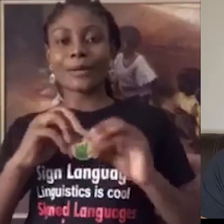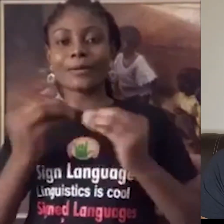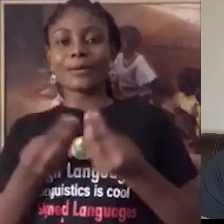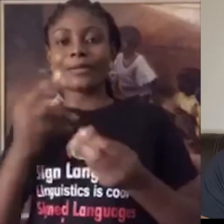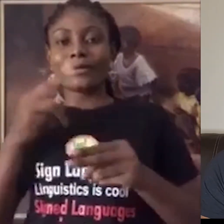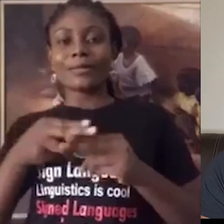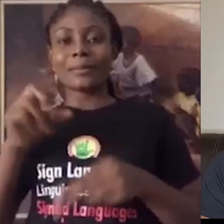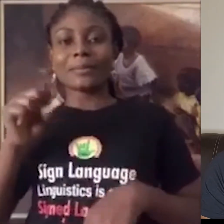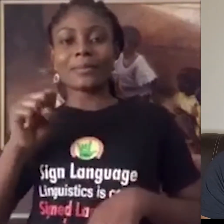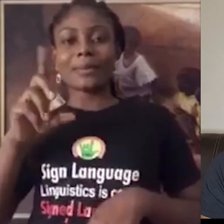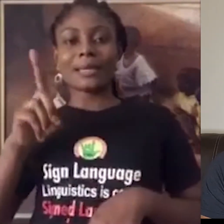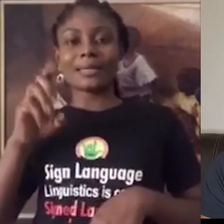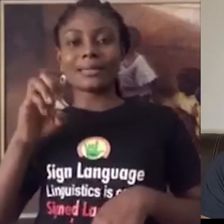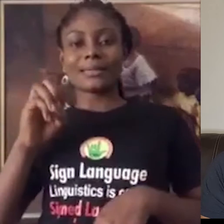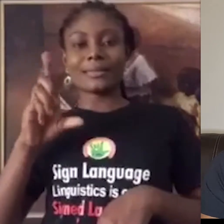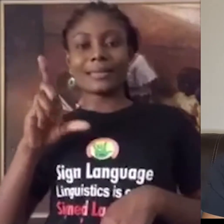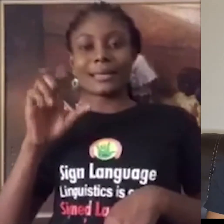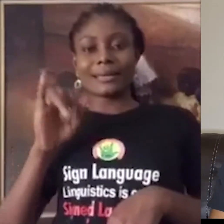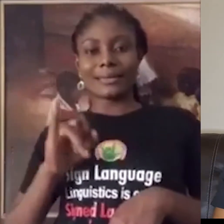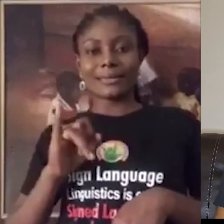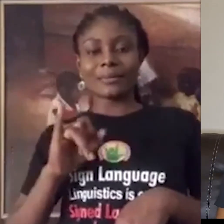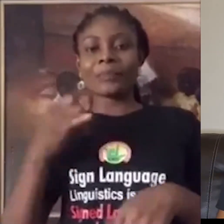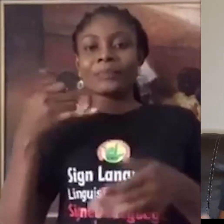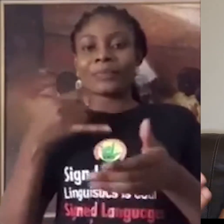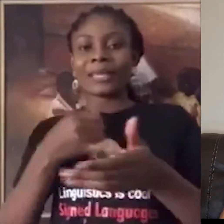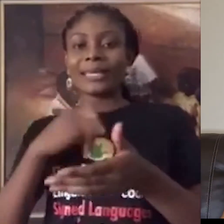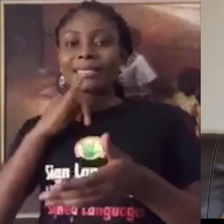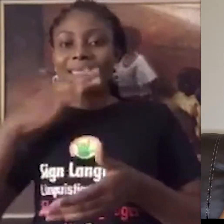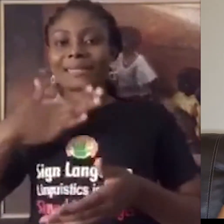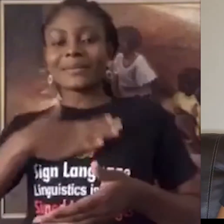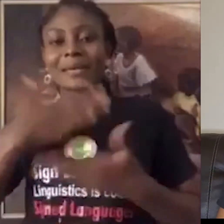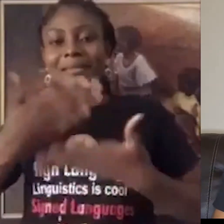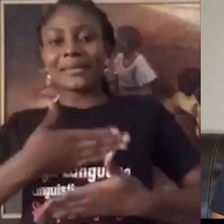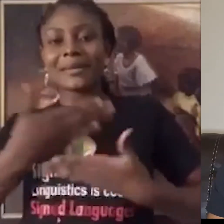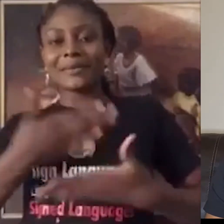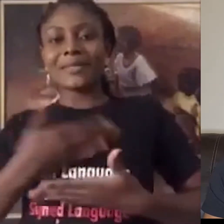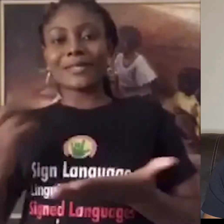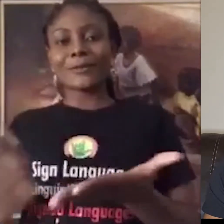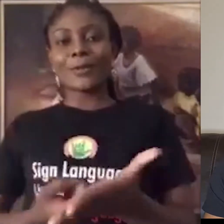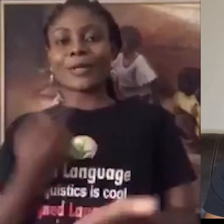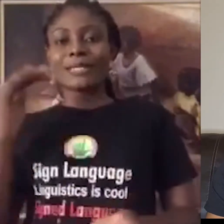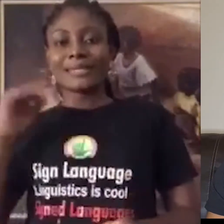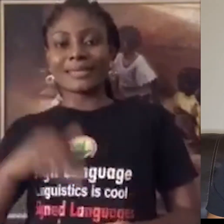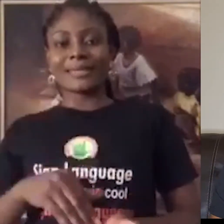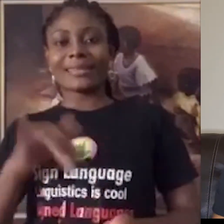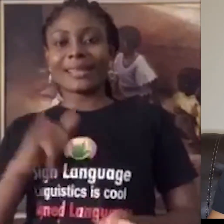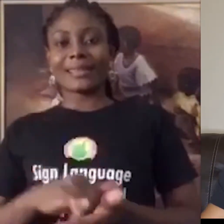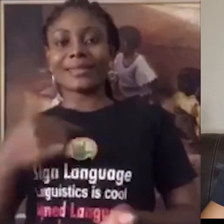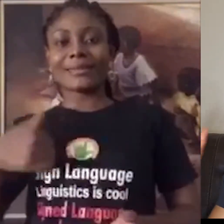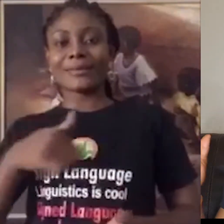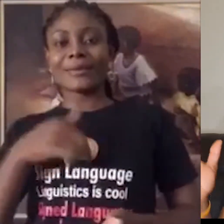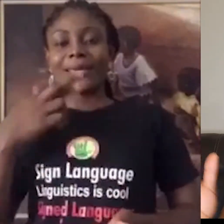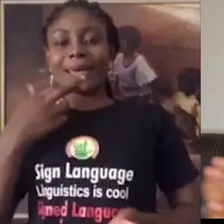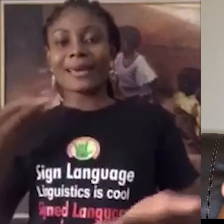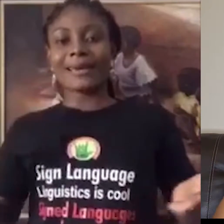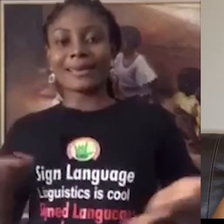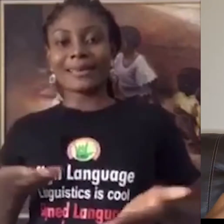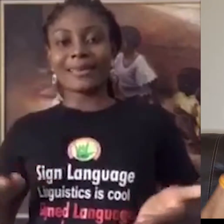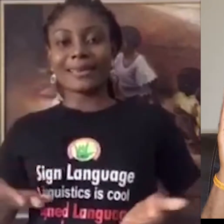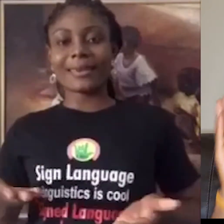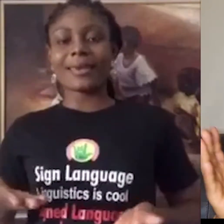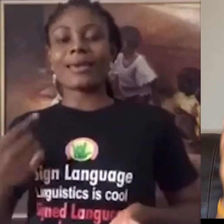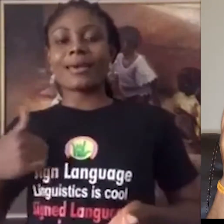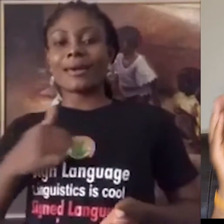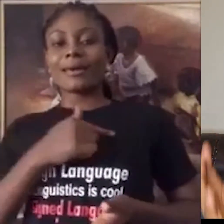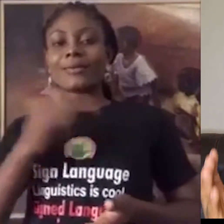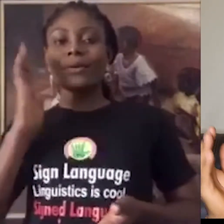Deaf and Endangered Languages Initiative. It's my pleasure once again that we are here and we are going to